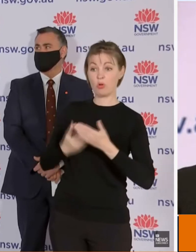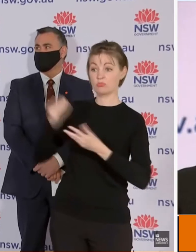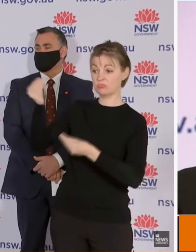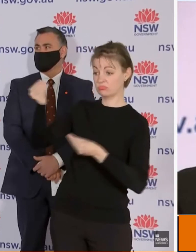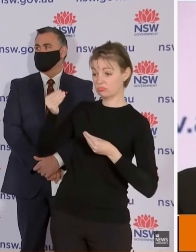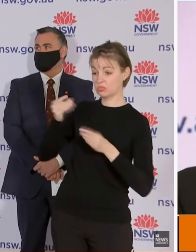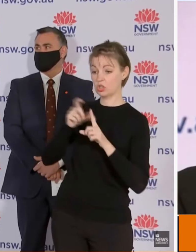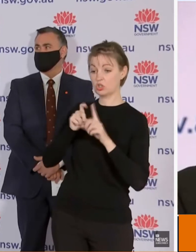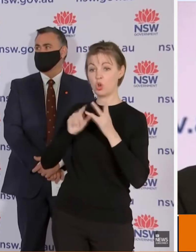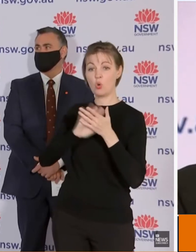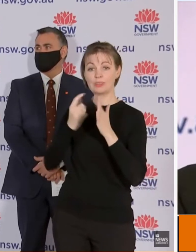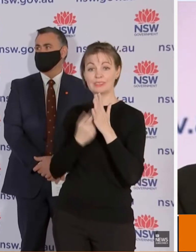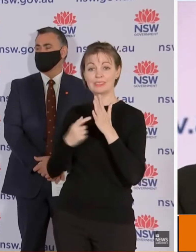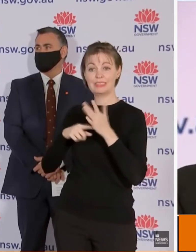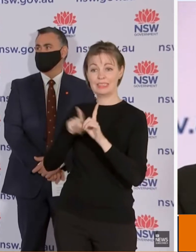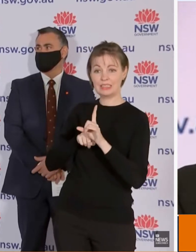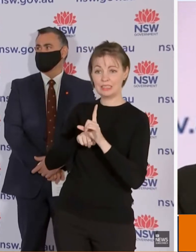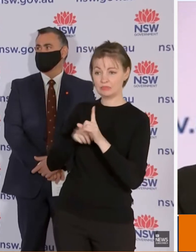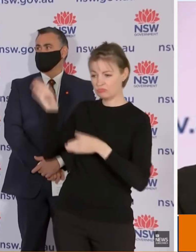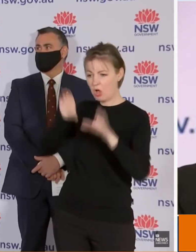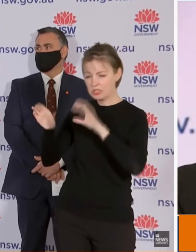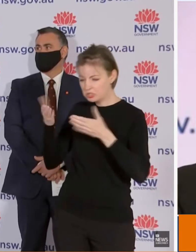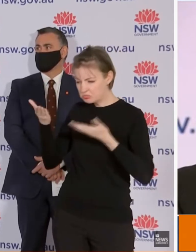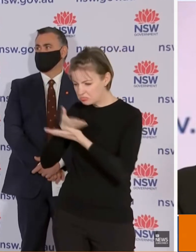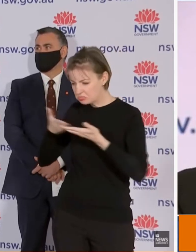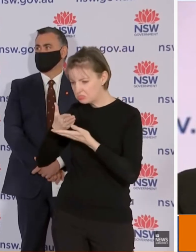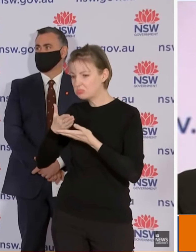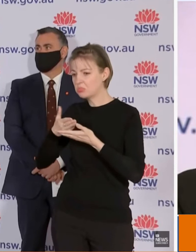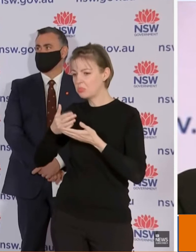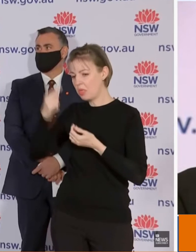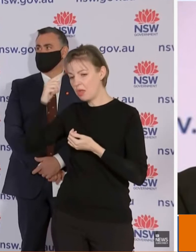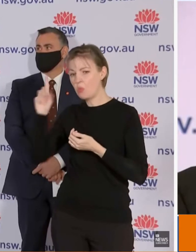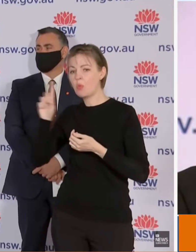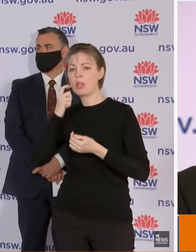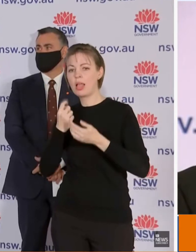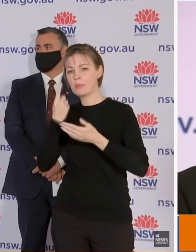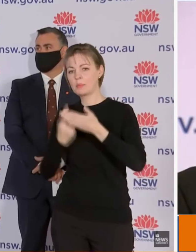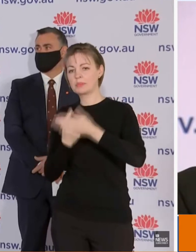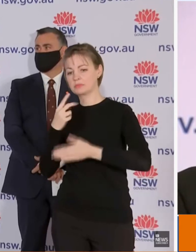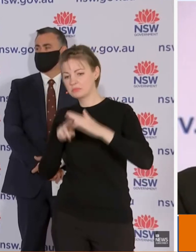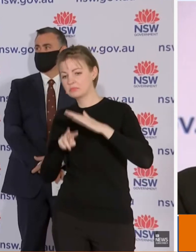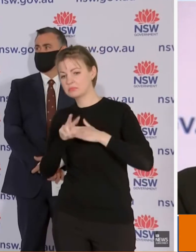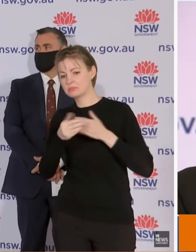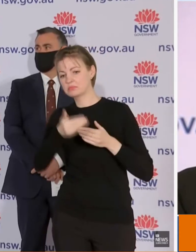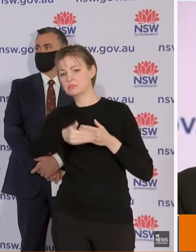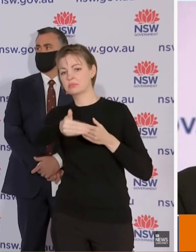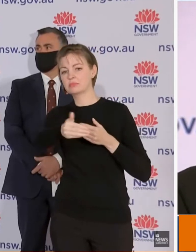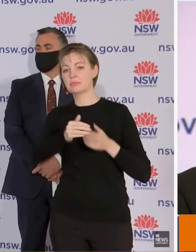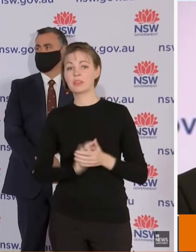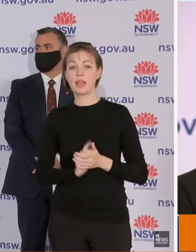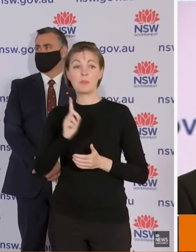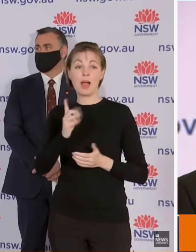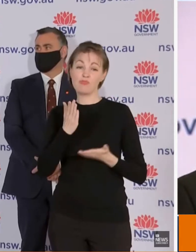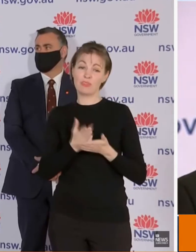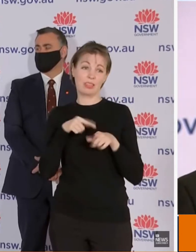what it is estimating is going to happen over the next few months. What the actual figures are vary depending on the inputs.